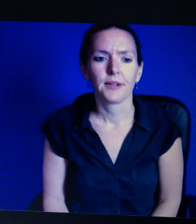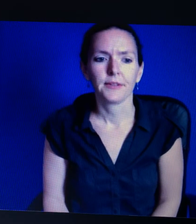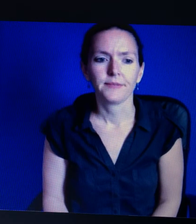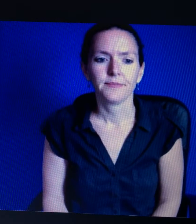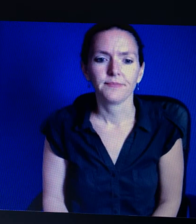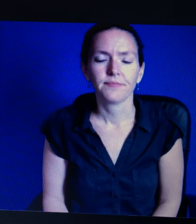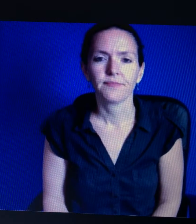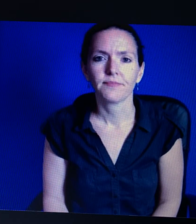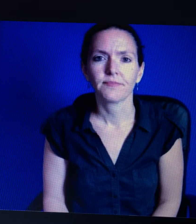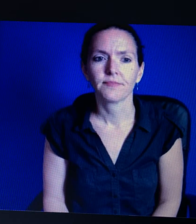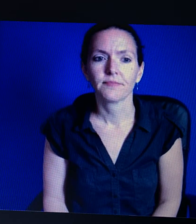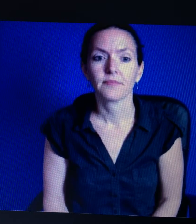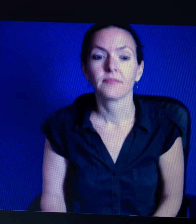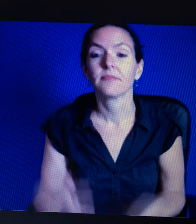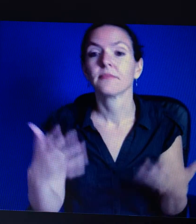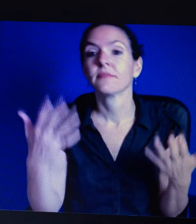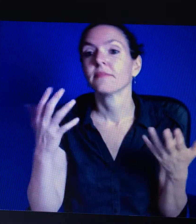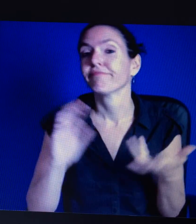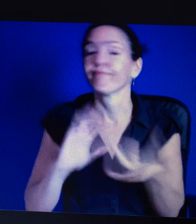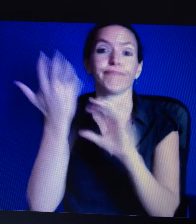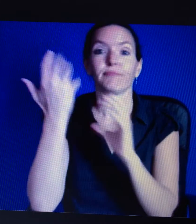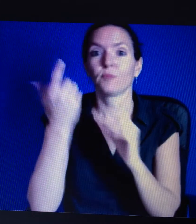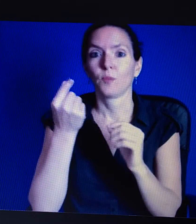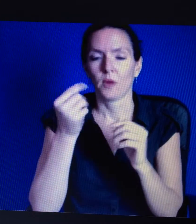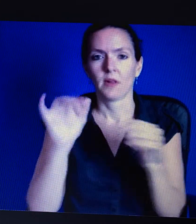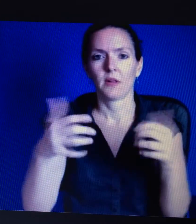There are common mistakes in creating a name sign.